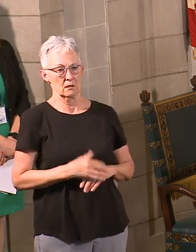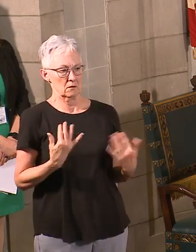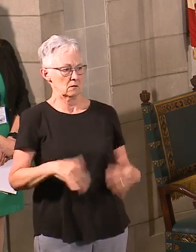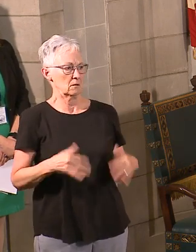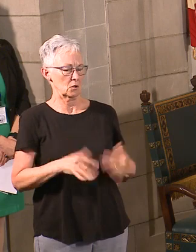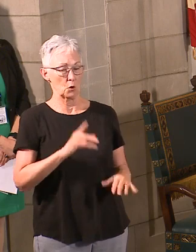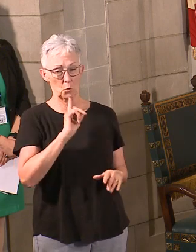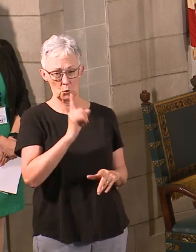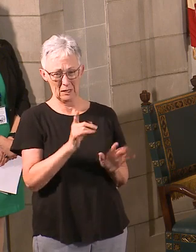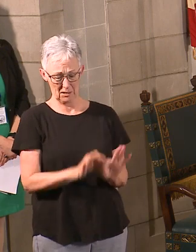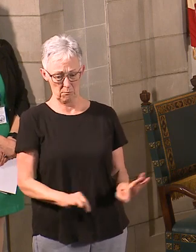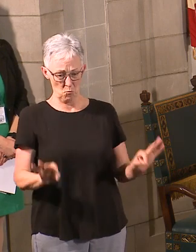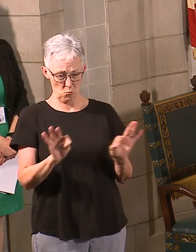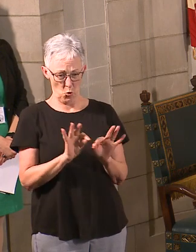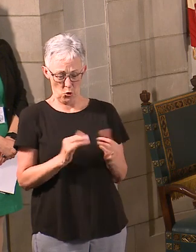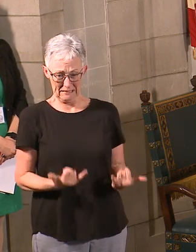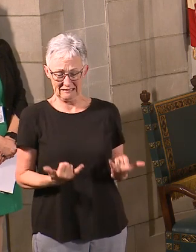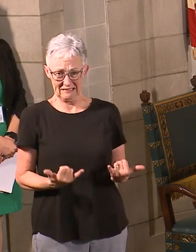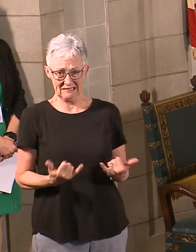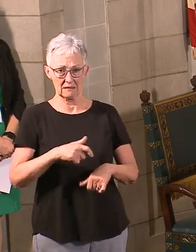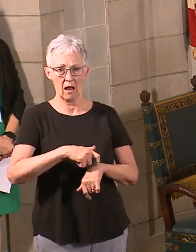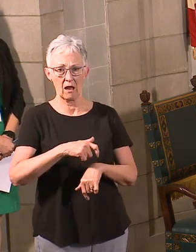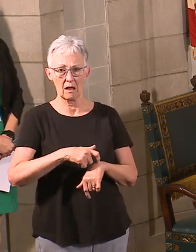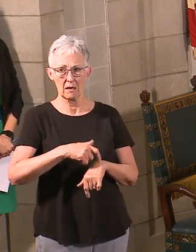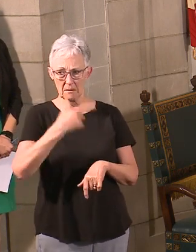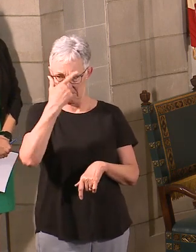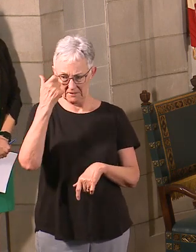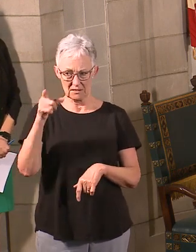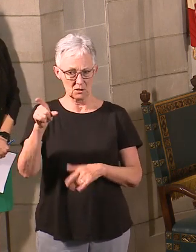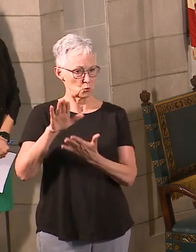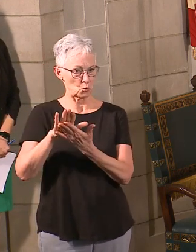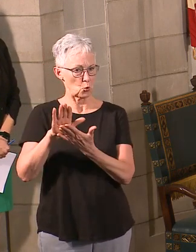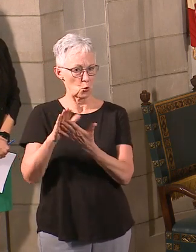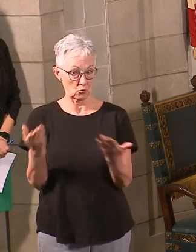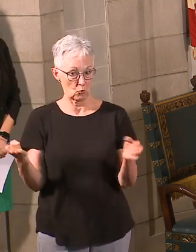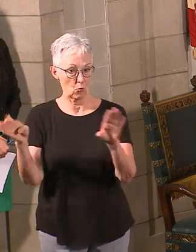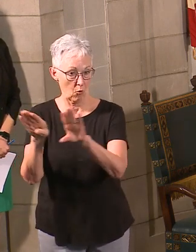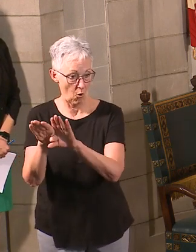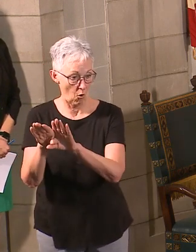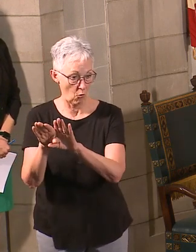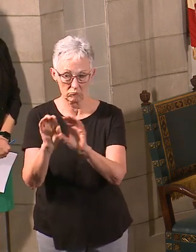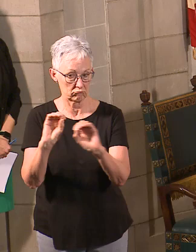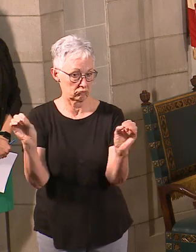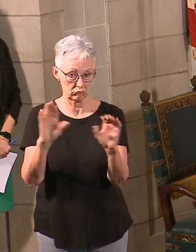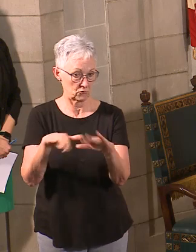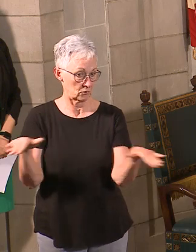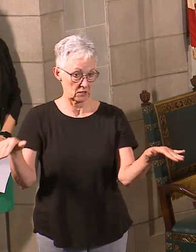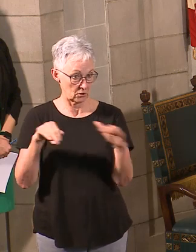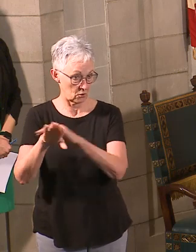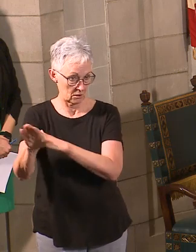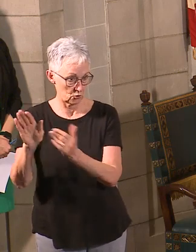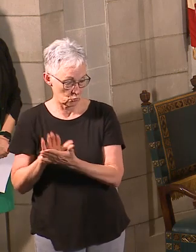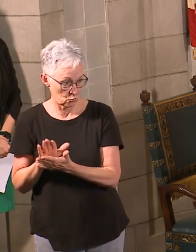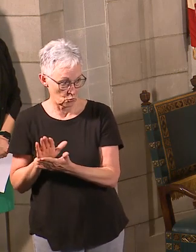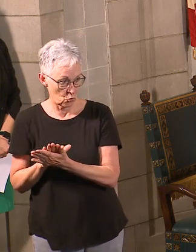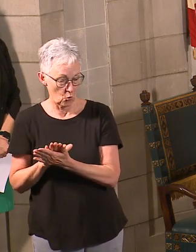month because schools are operating without children. That's part of our directed health measure as well.